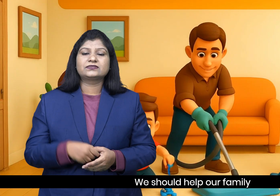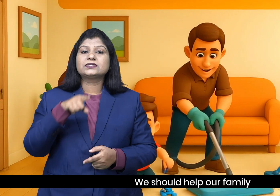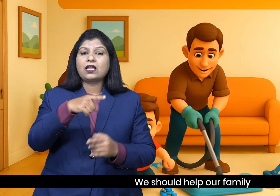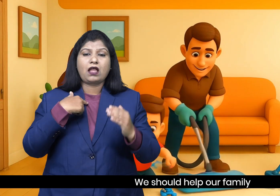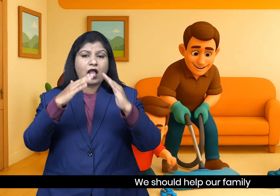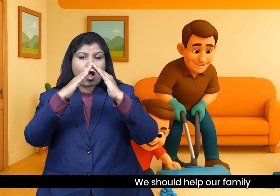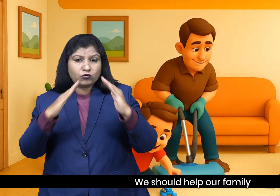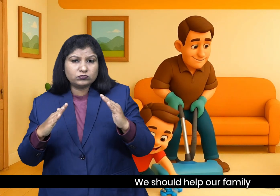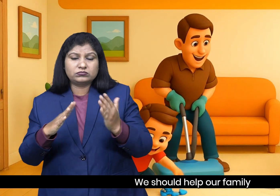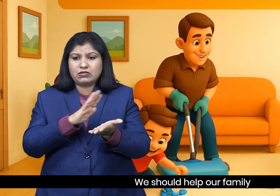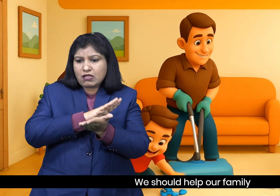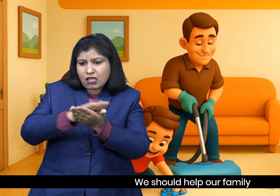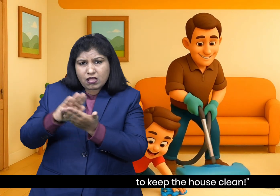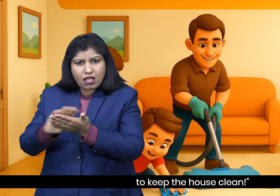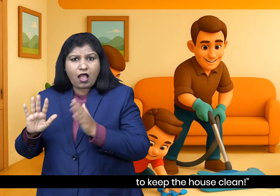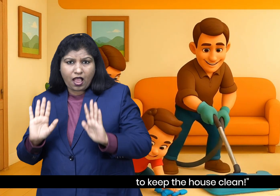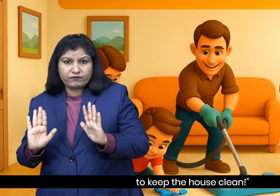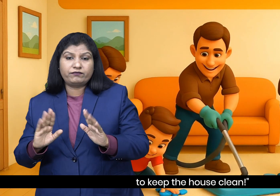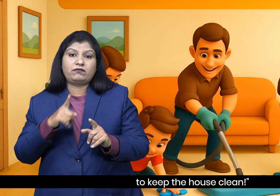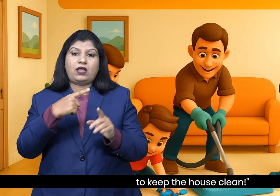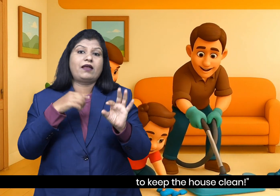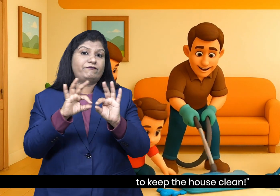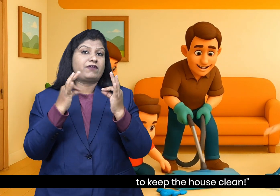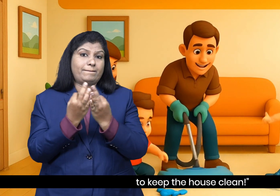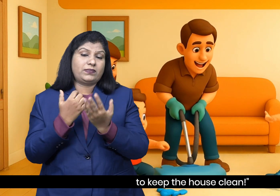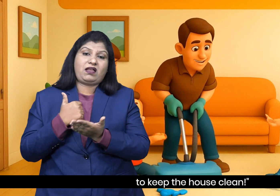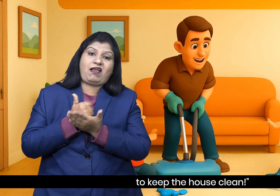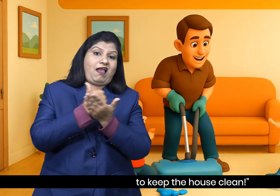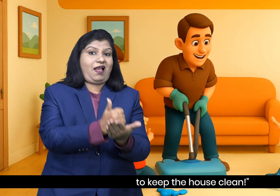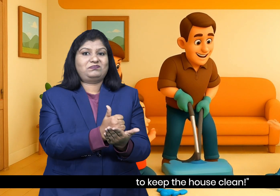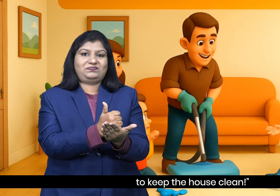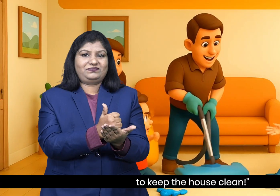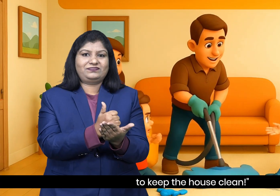We should help our family to keep the house clean.